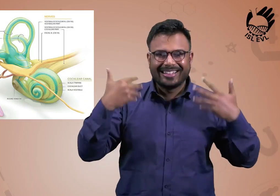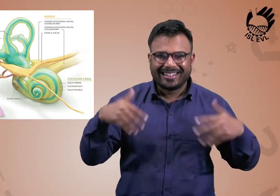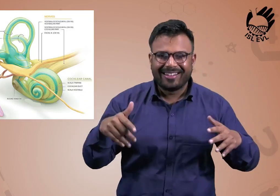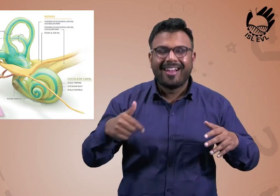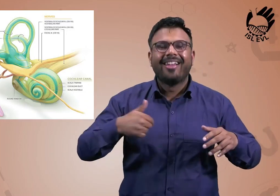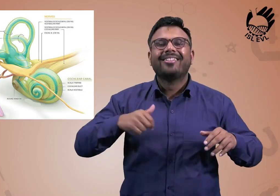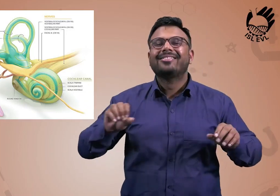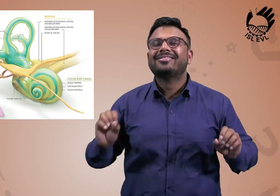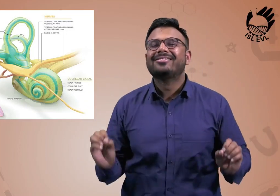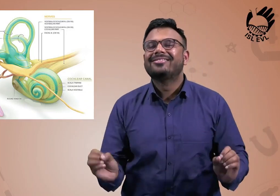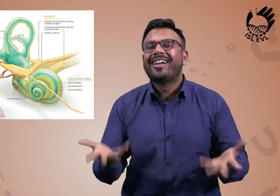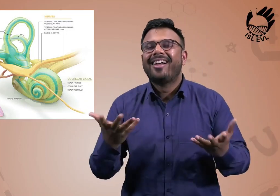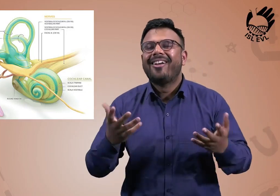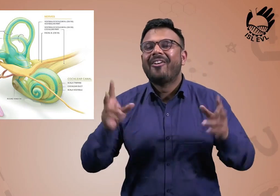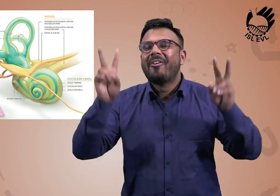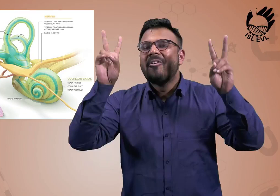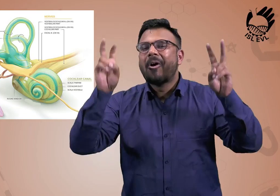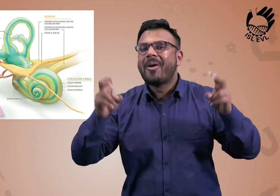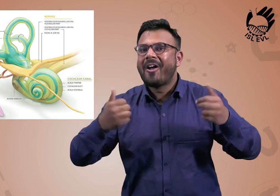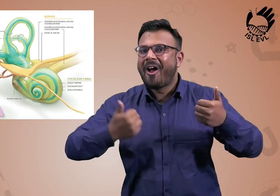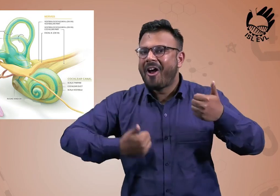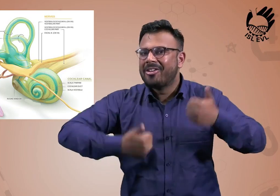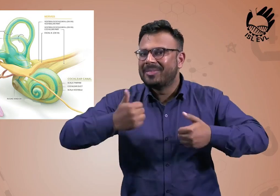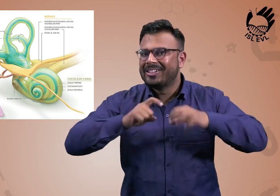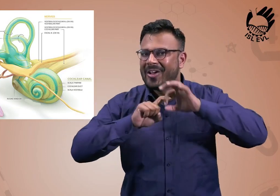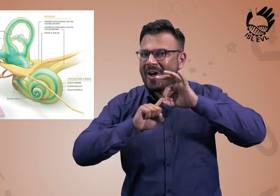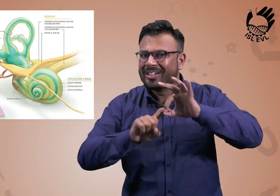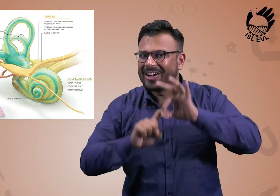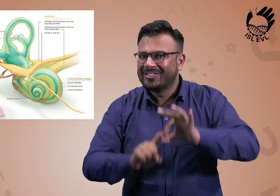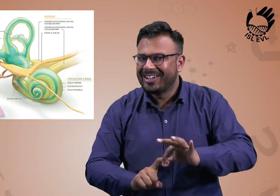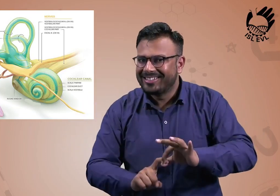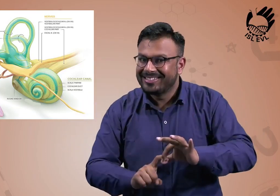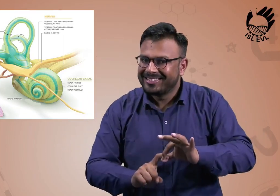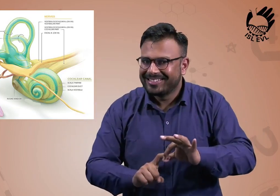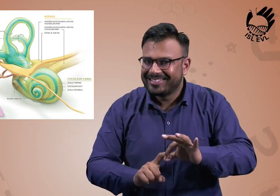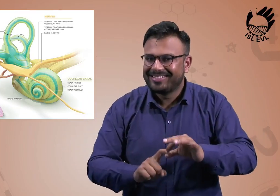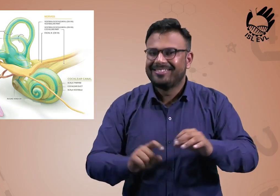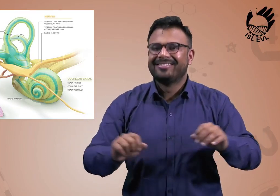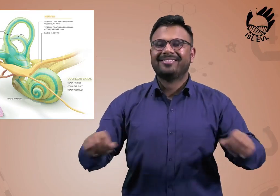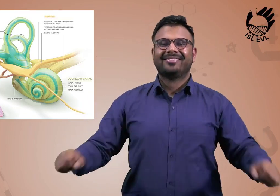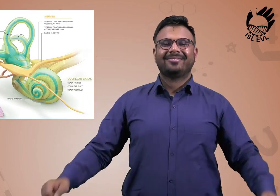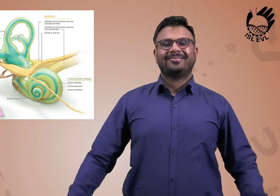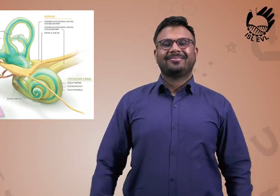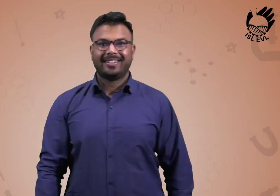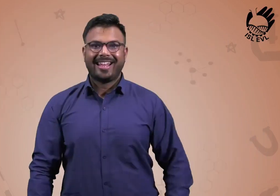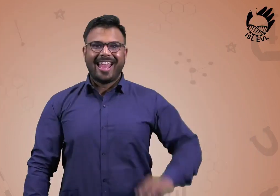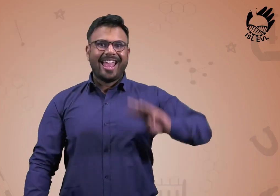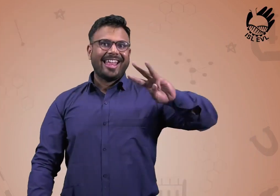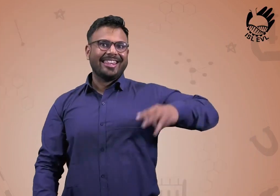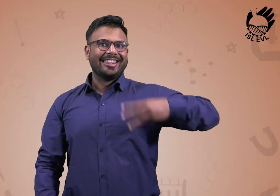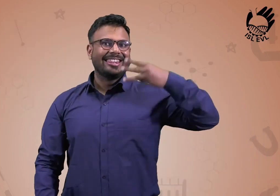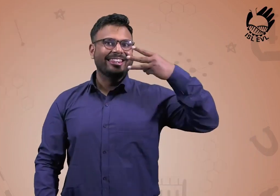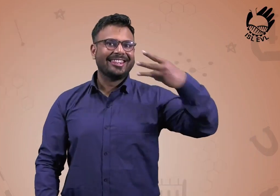Hope it helped you understand how our ears work. Can I quiz you on the topics now?